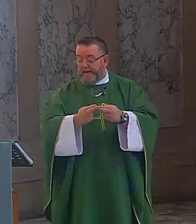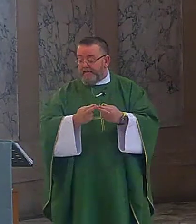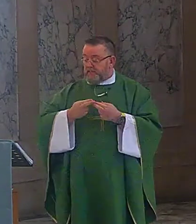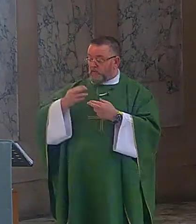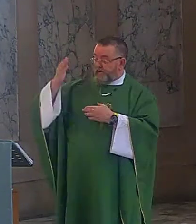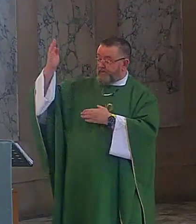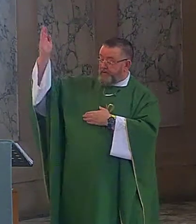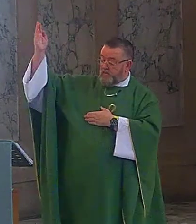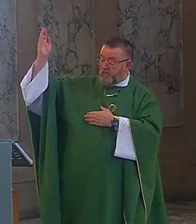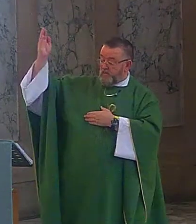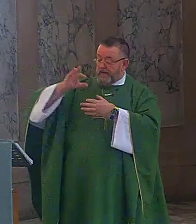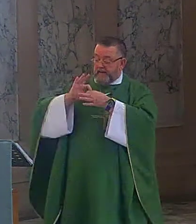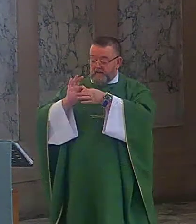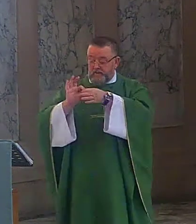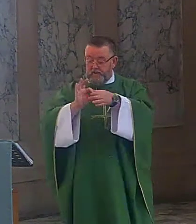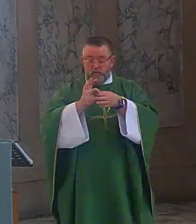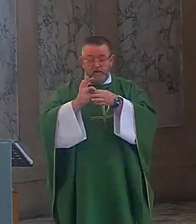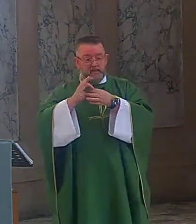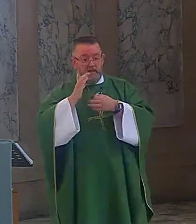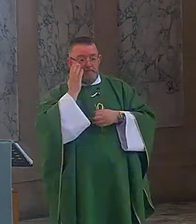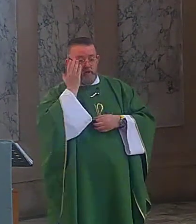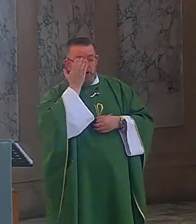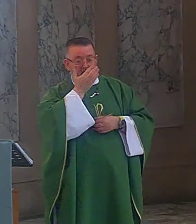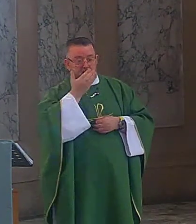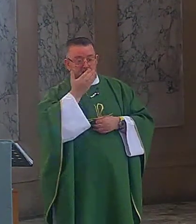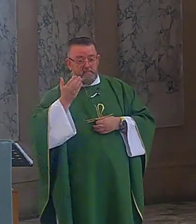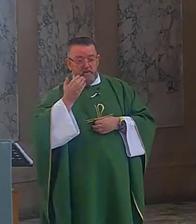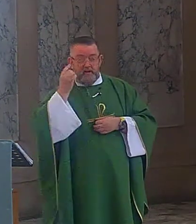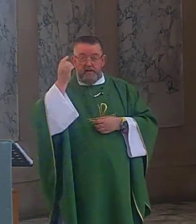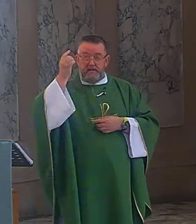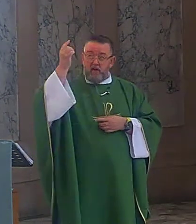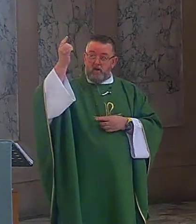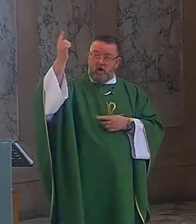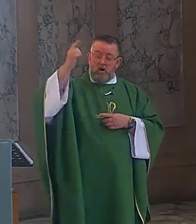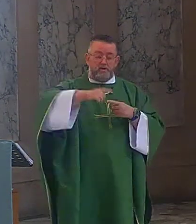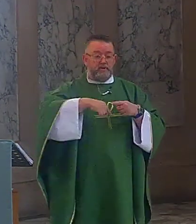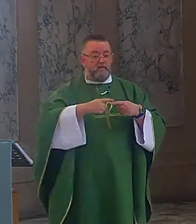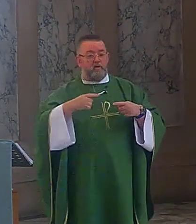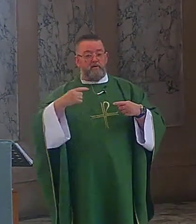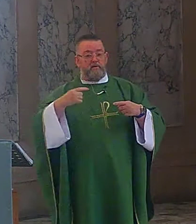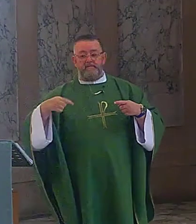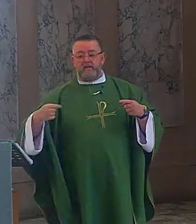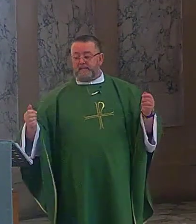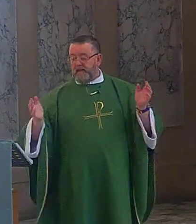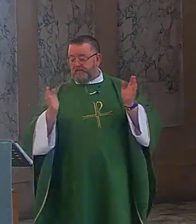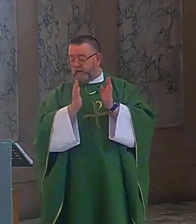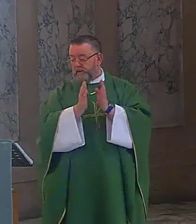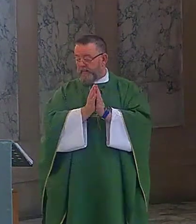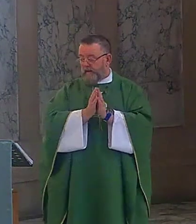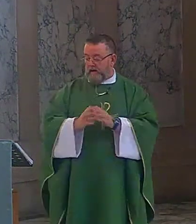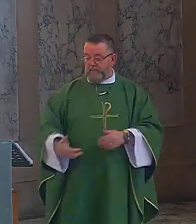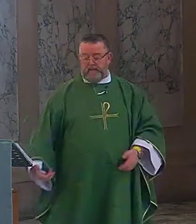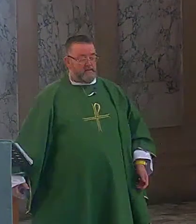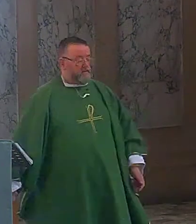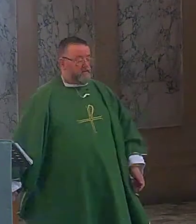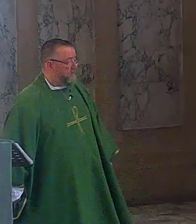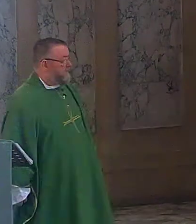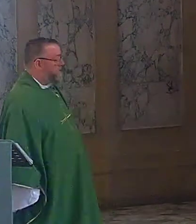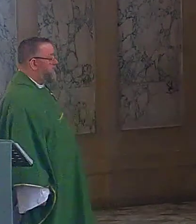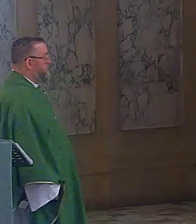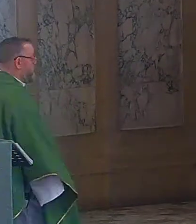and reigns with you in the unity of the Holy Spirit, God, forever and ever.